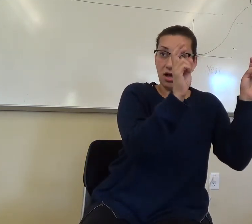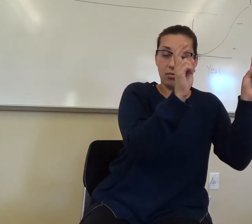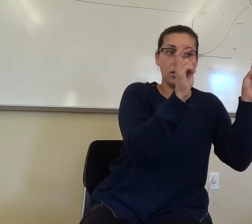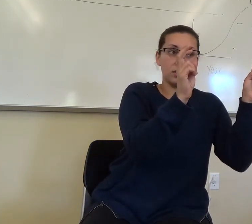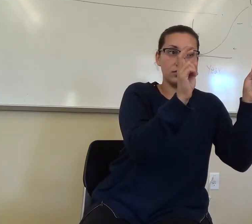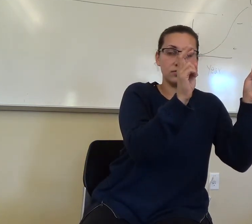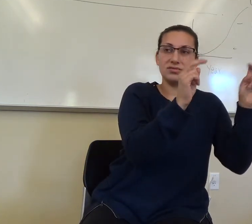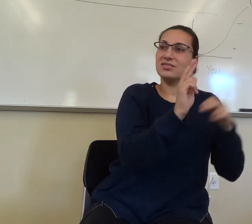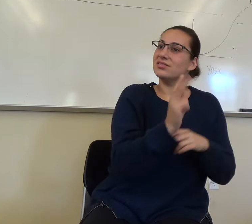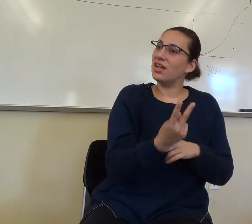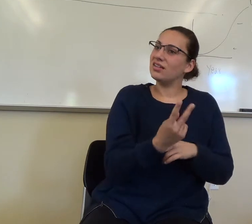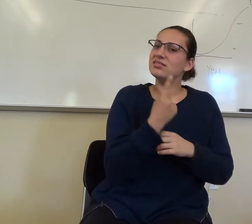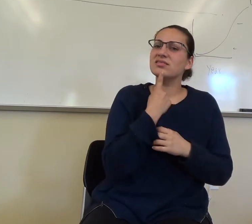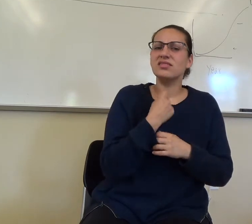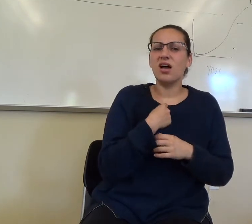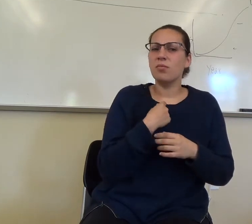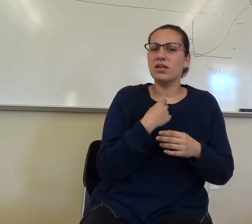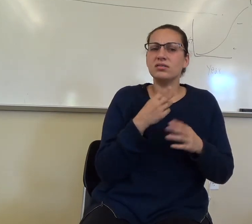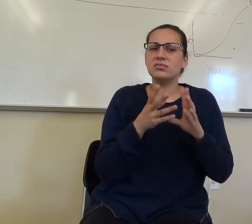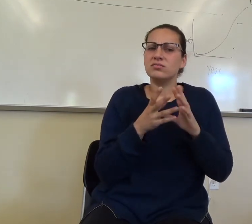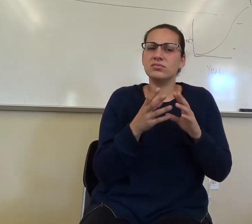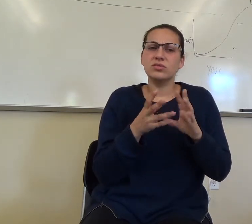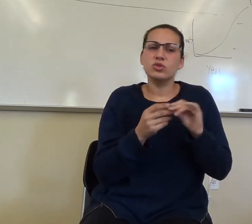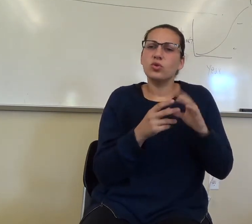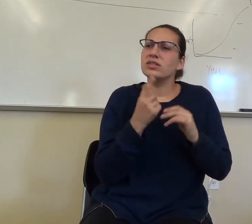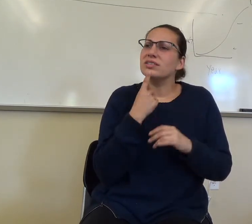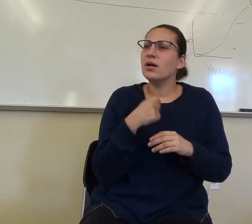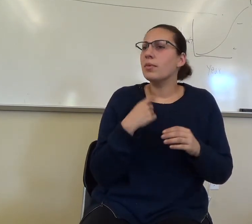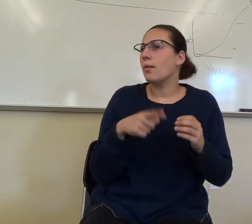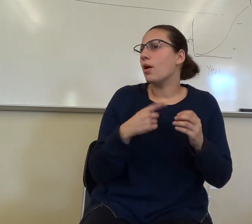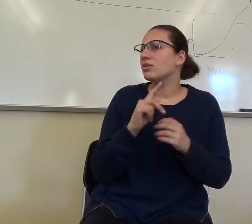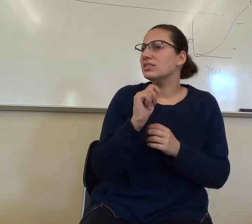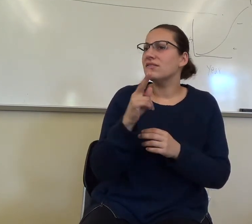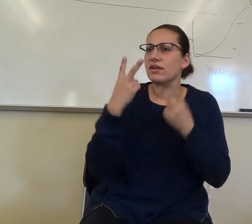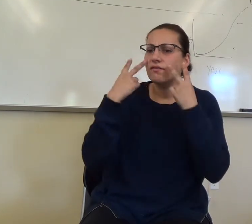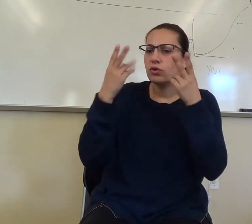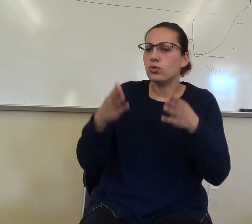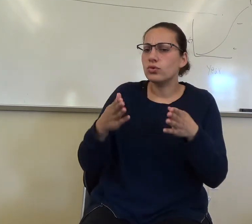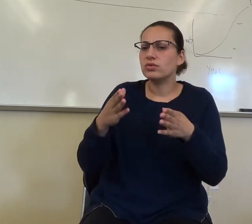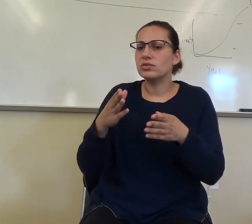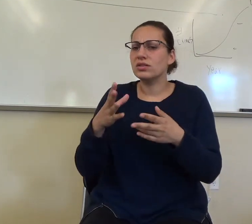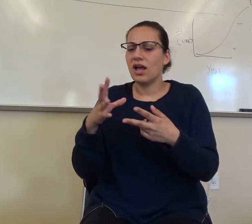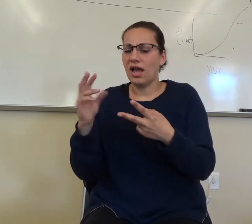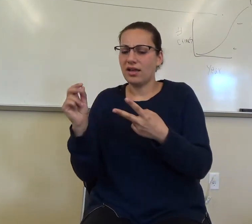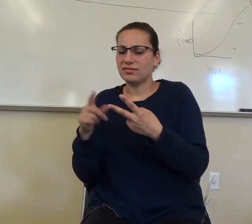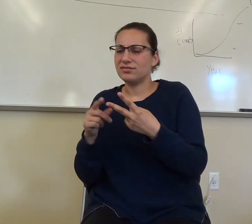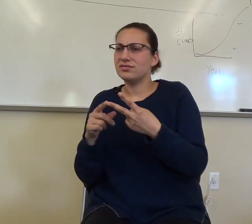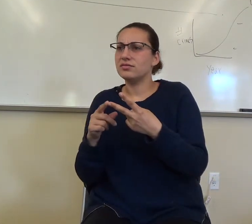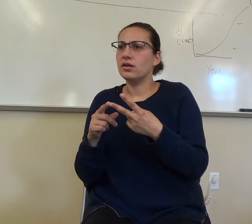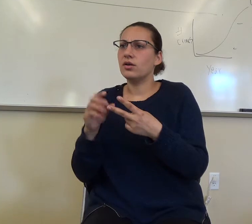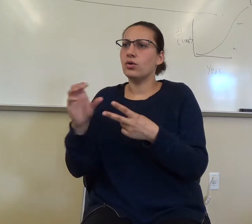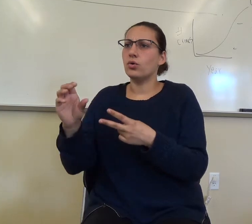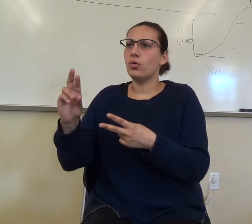about crime and TV viewing? It's telling me that light and heavy TV viewers have different